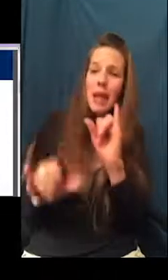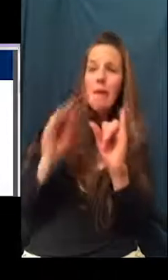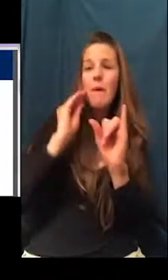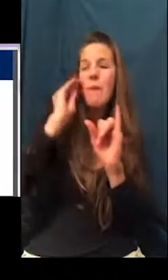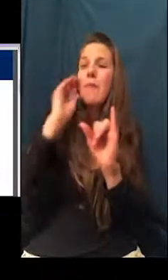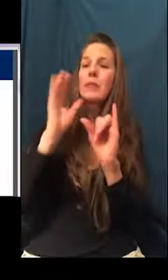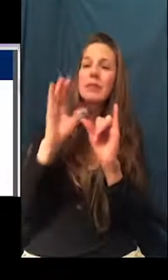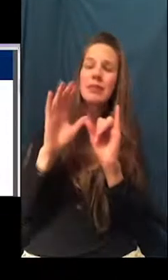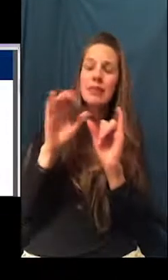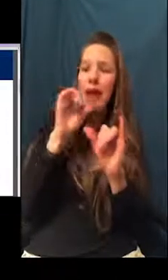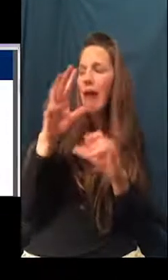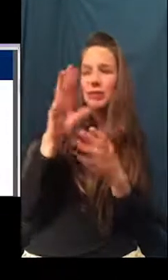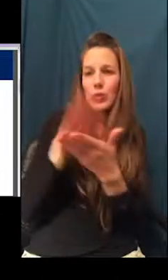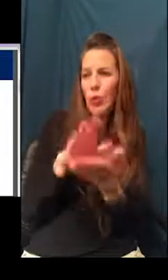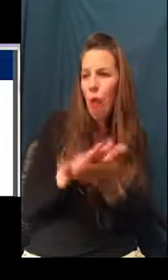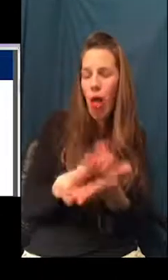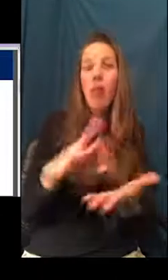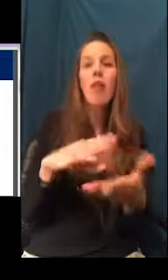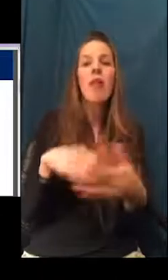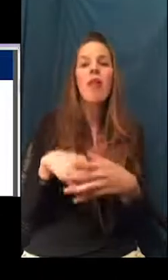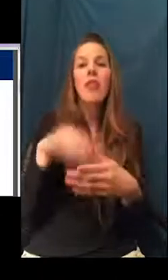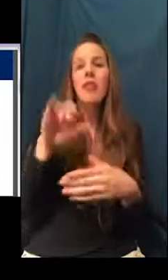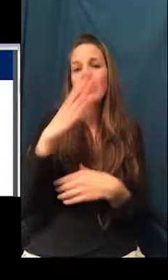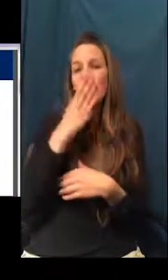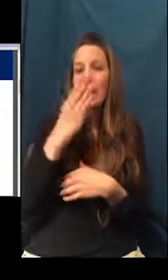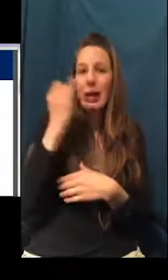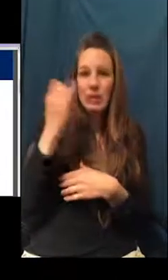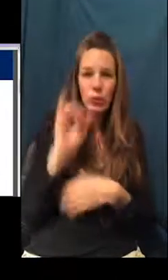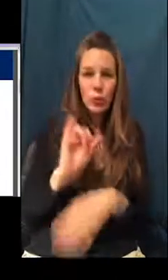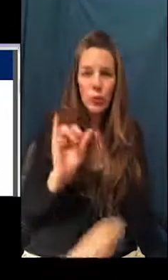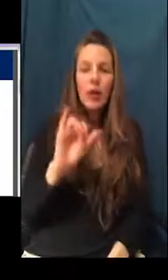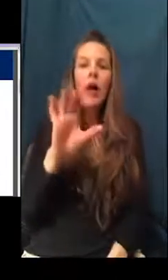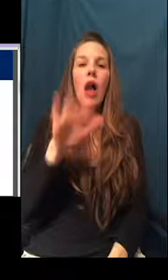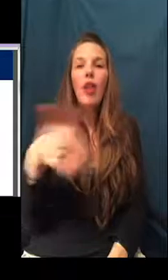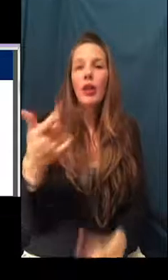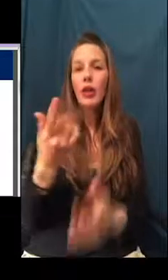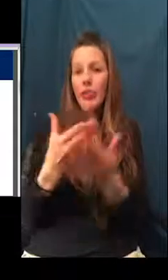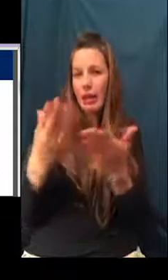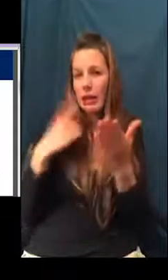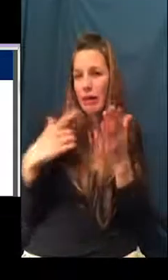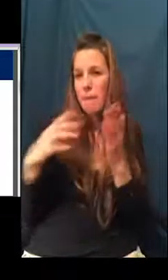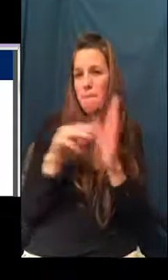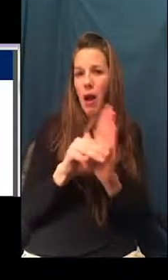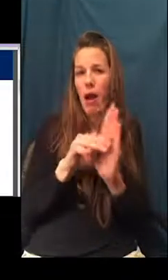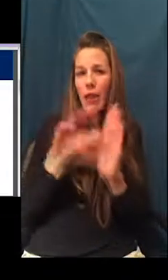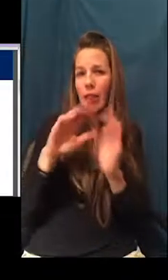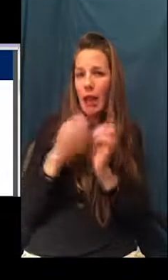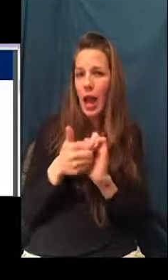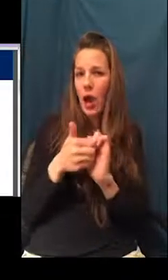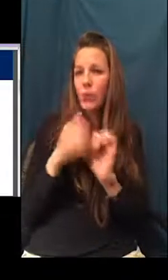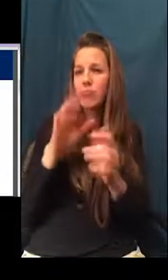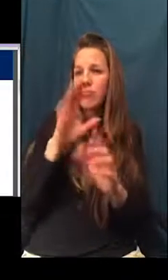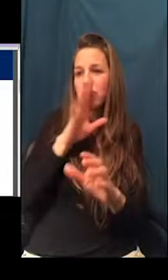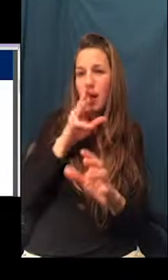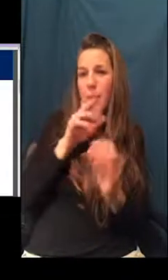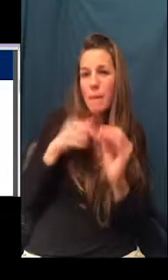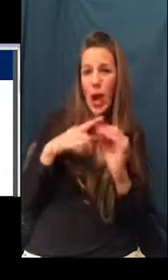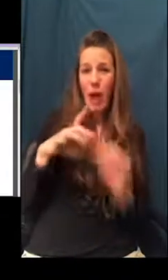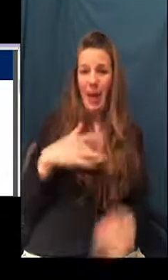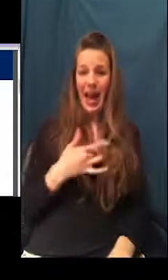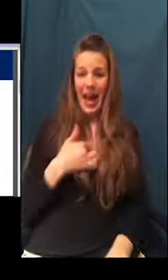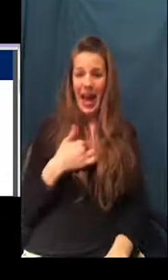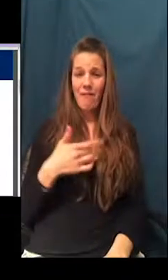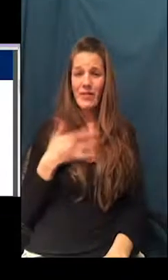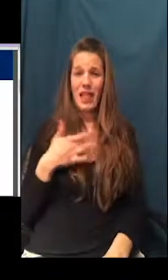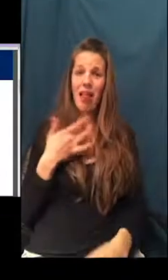and by staying out of school is a really good idea. The other thing is modeling talking about how you feel